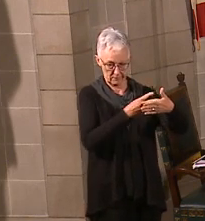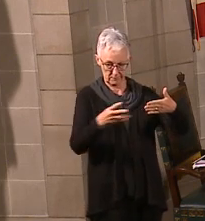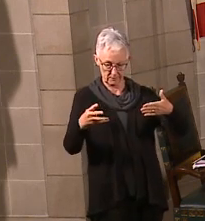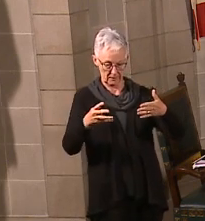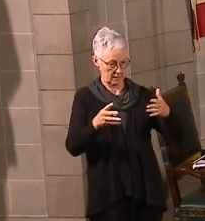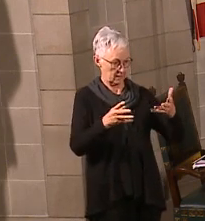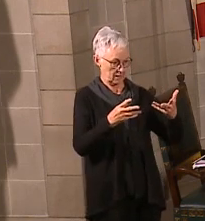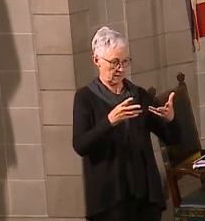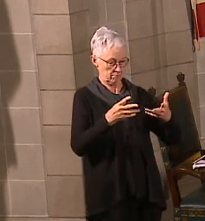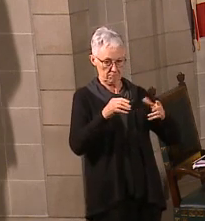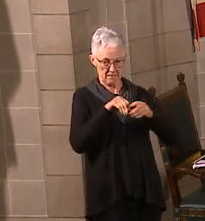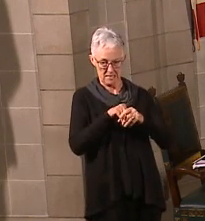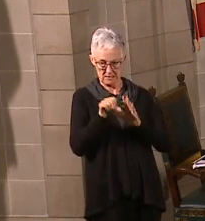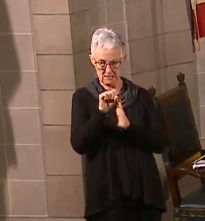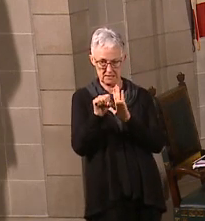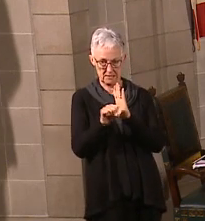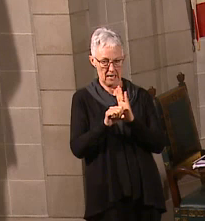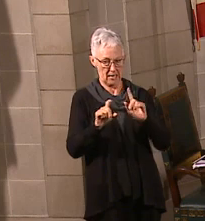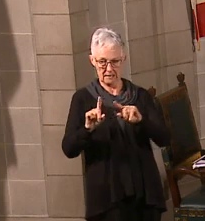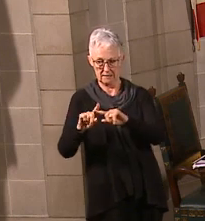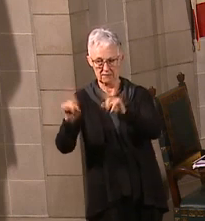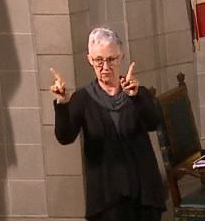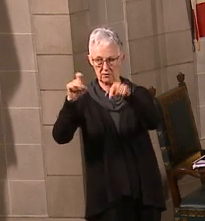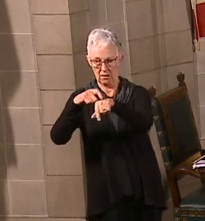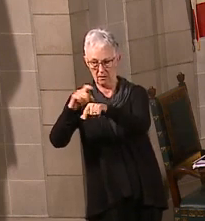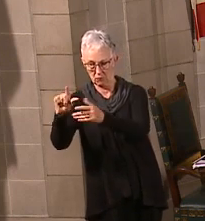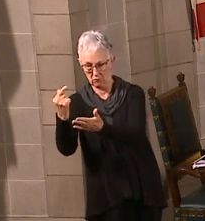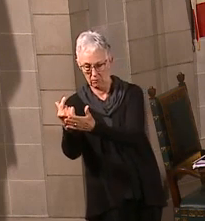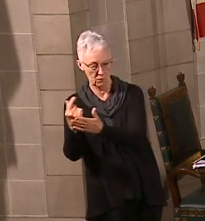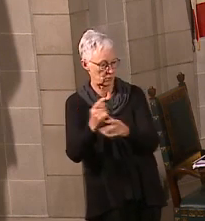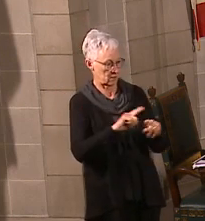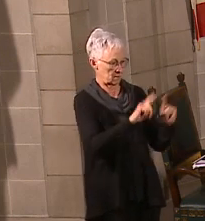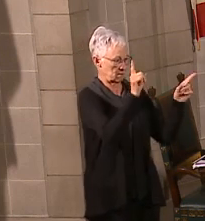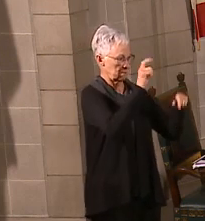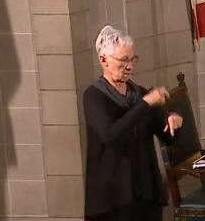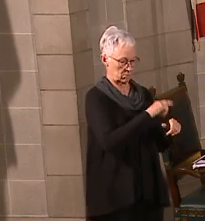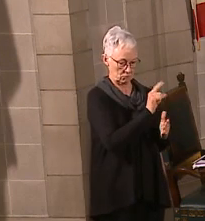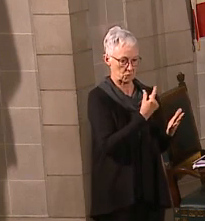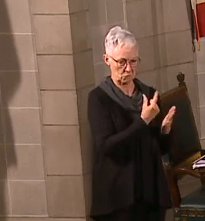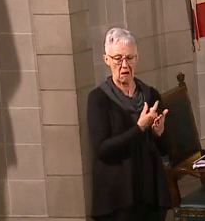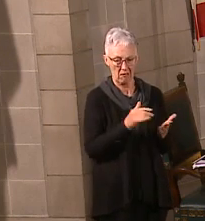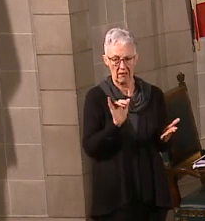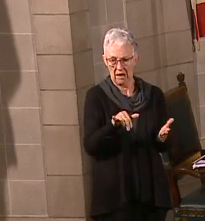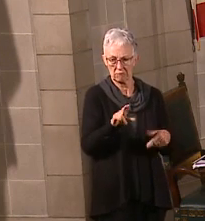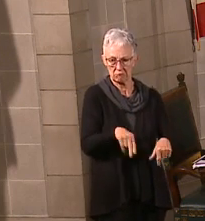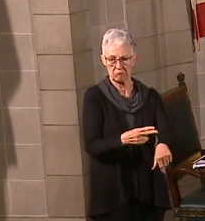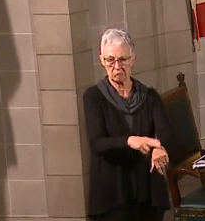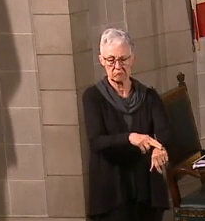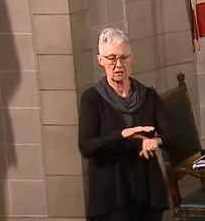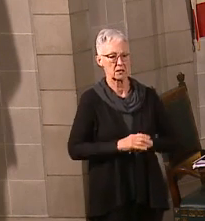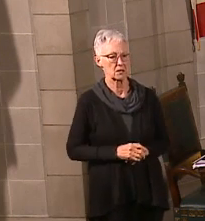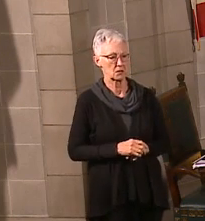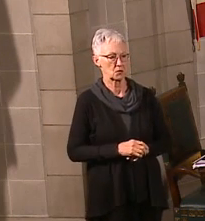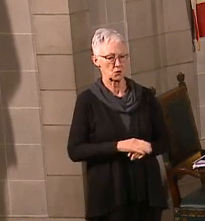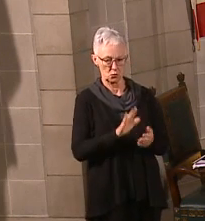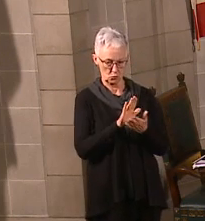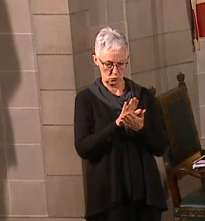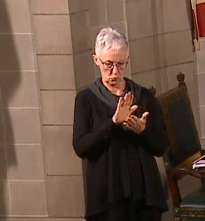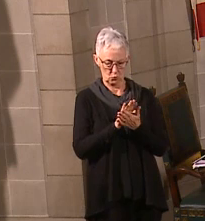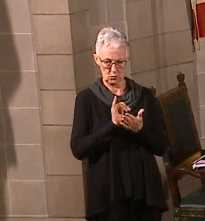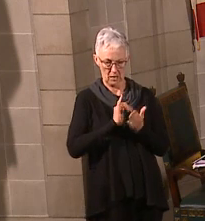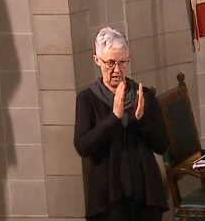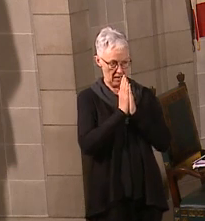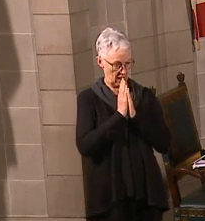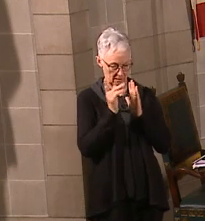the state, so they have different timings that that happens every year. That's not unusual. Schools, by rule of thumb, I've asked them to use